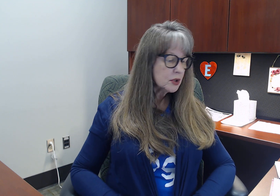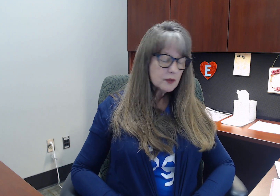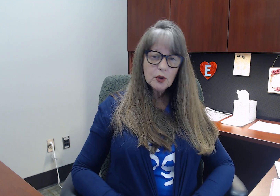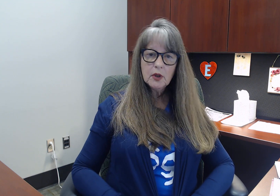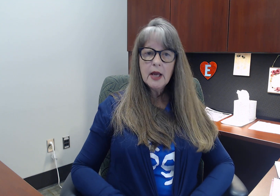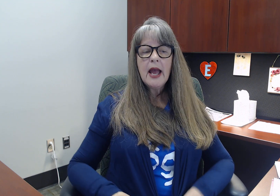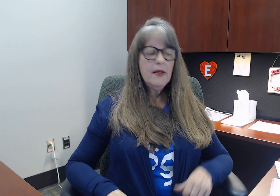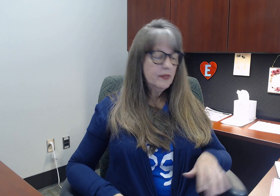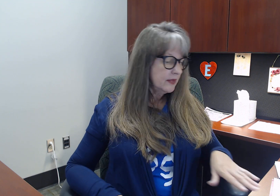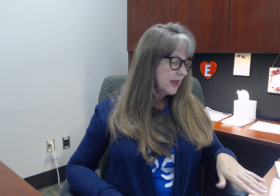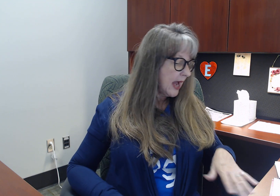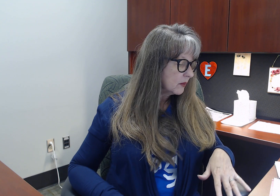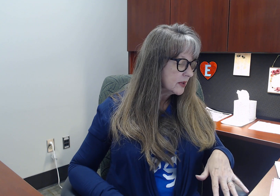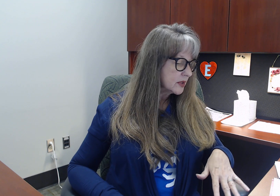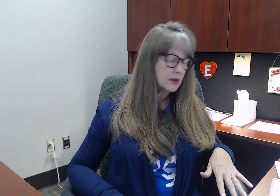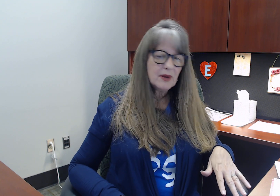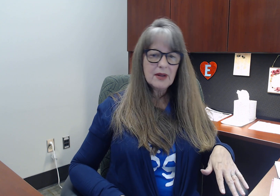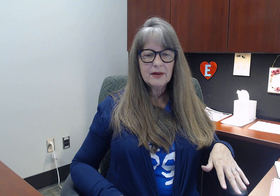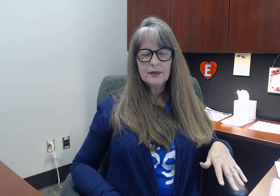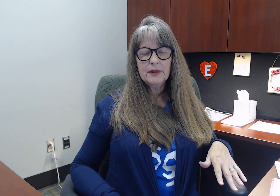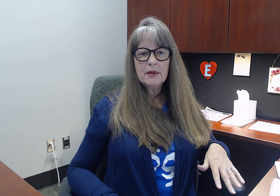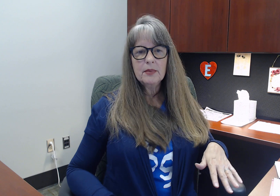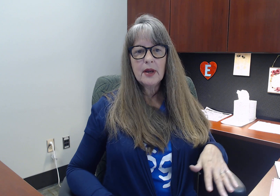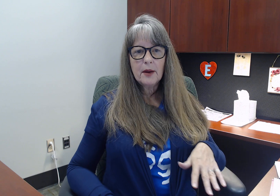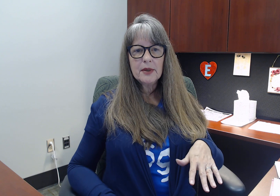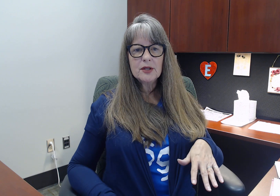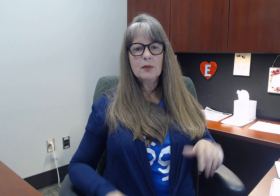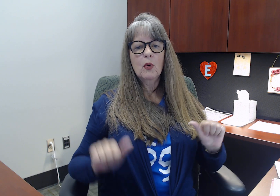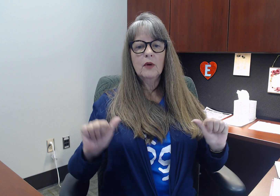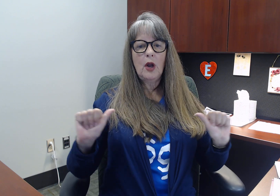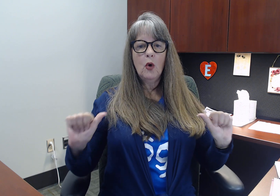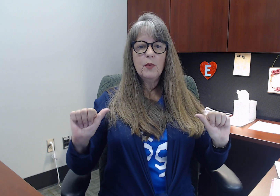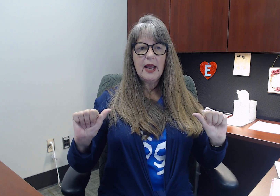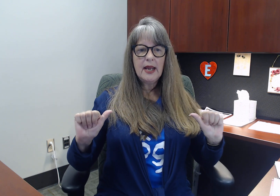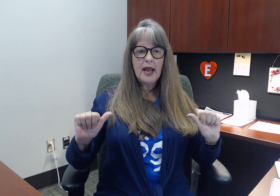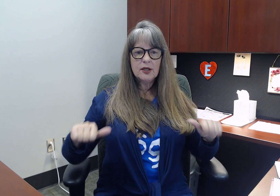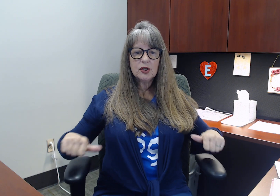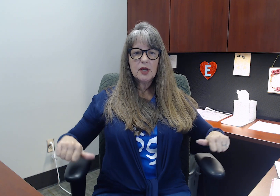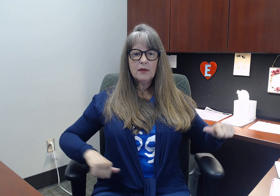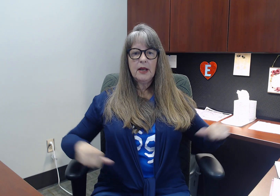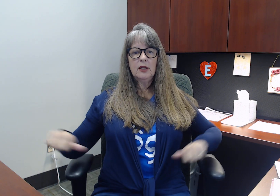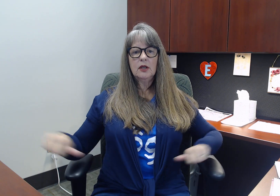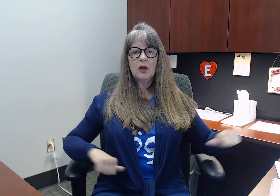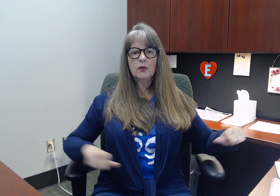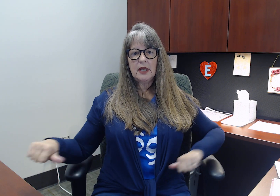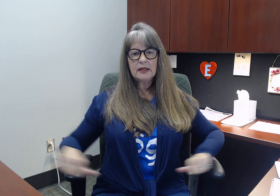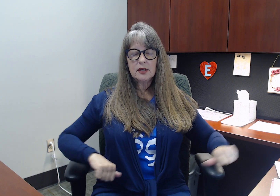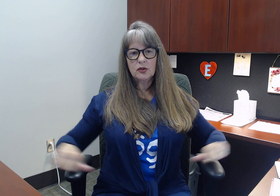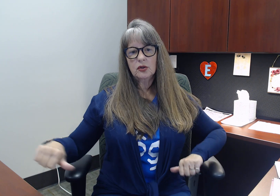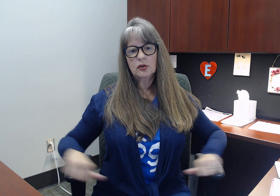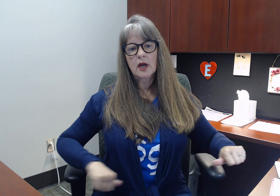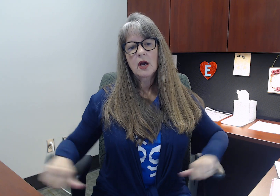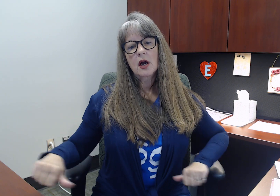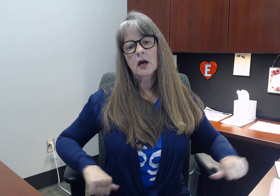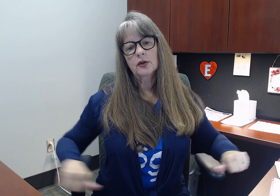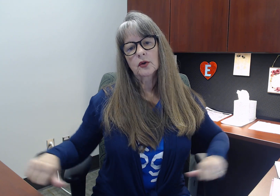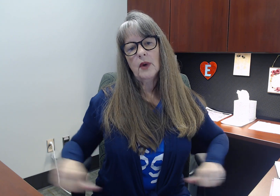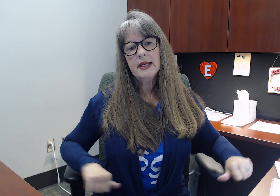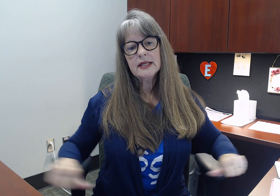Boastful. And then that was, let me back up. It's more of an open A hand shape, and it goes like this on your waist,